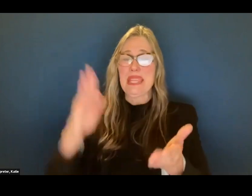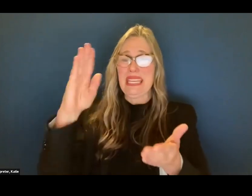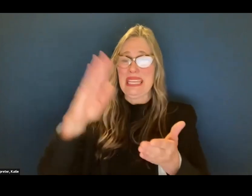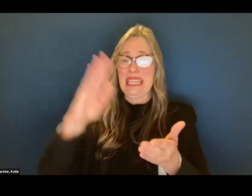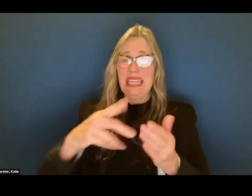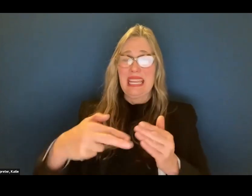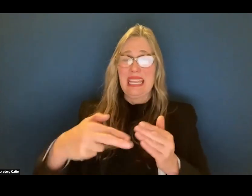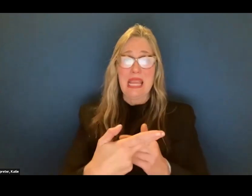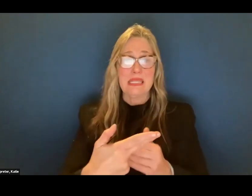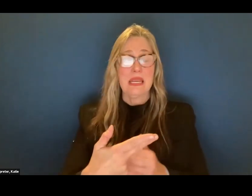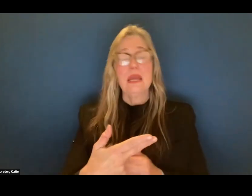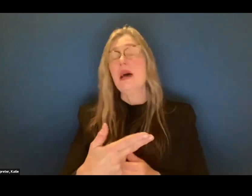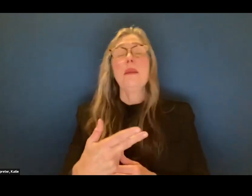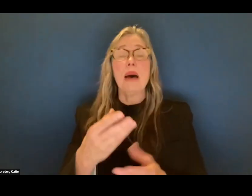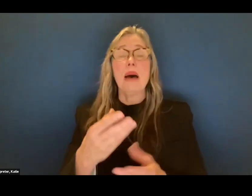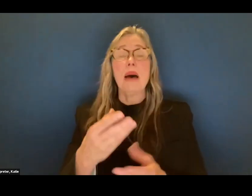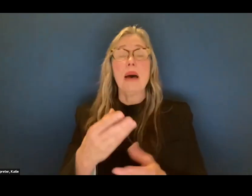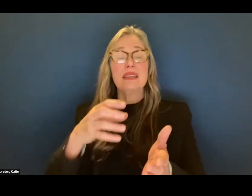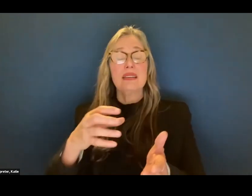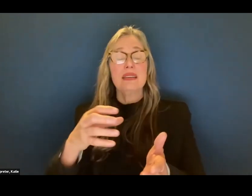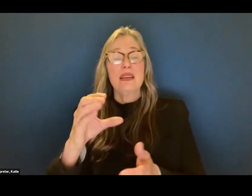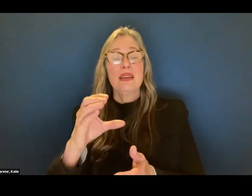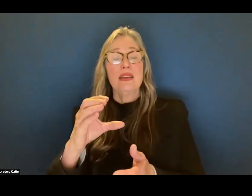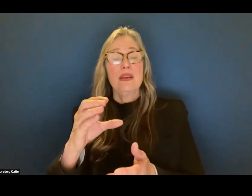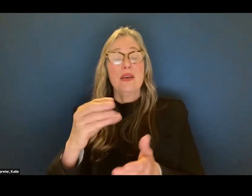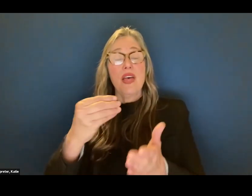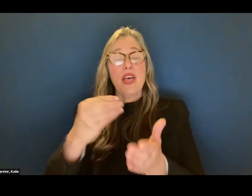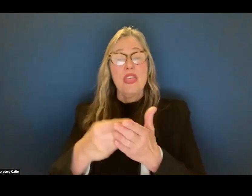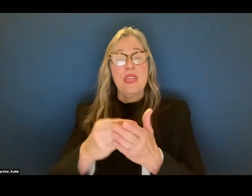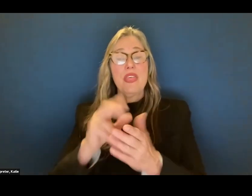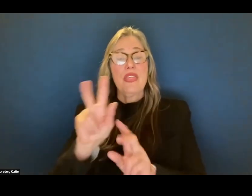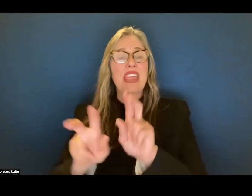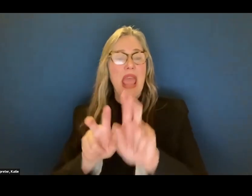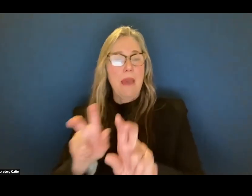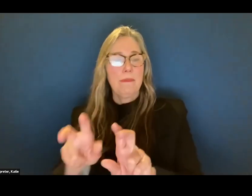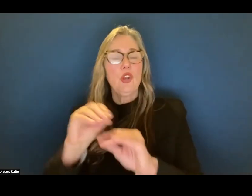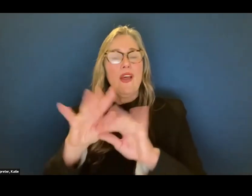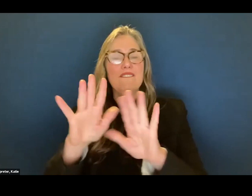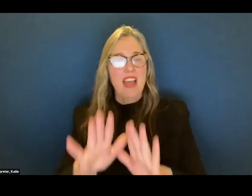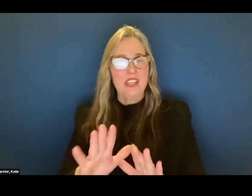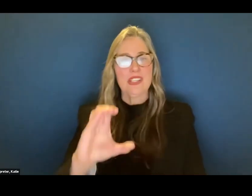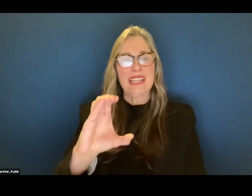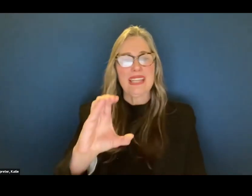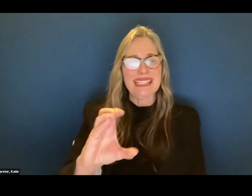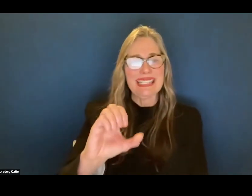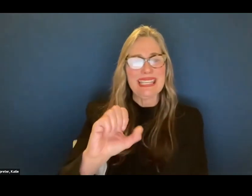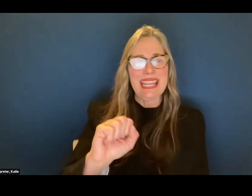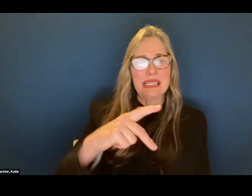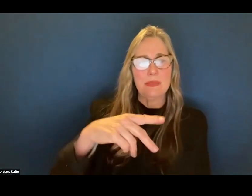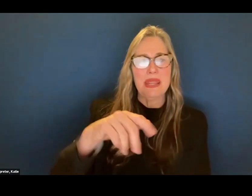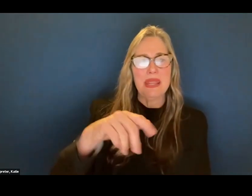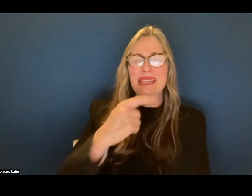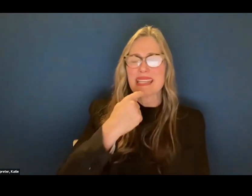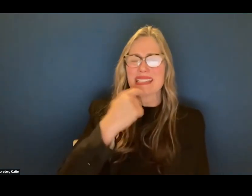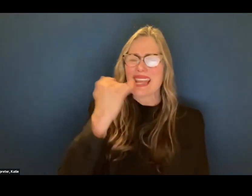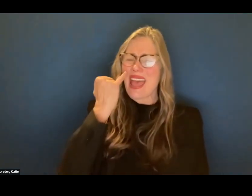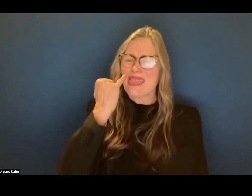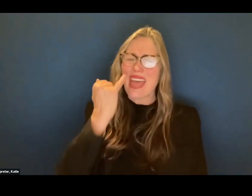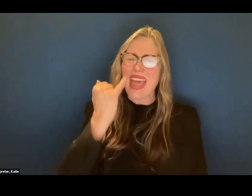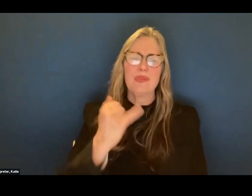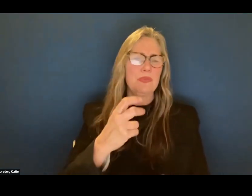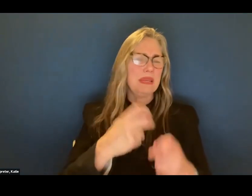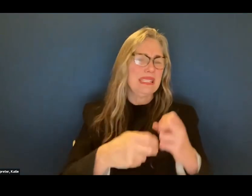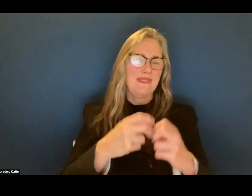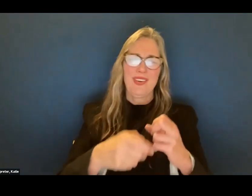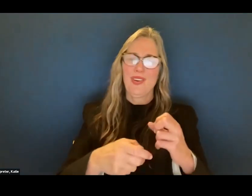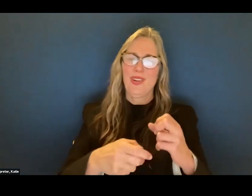and CSBA also suggested that it would be very difficult to cut something like that is supposed to come in the next couple